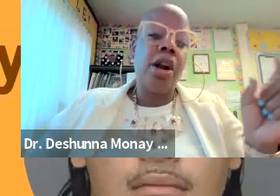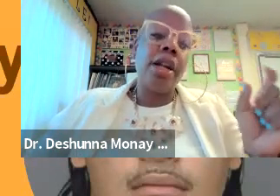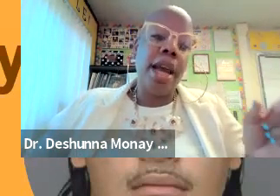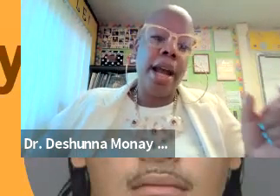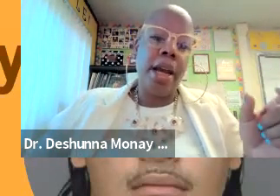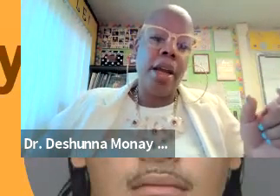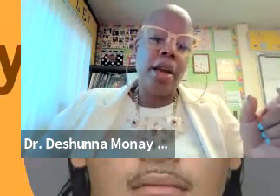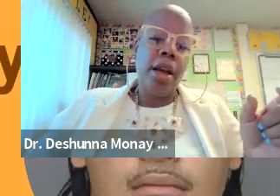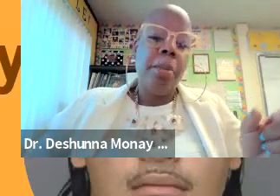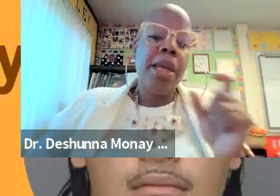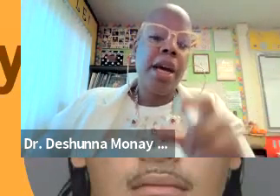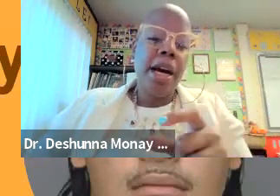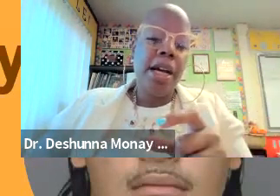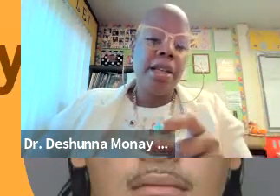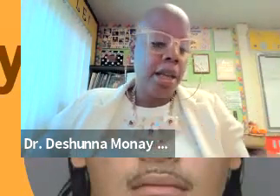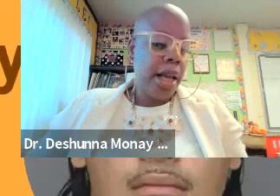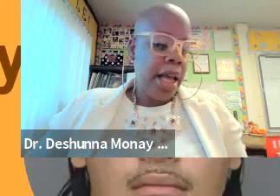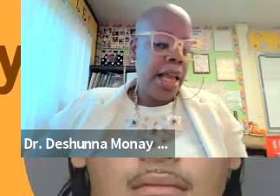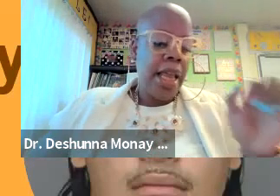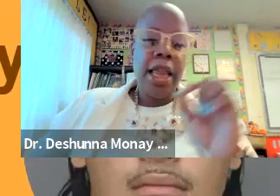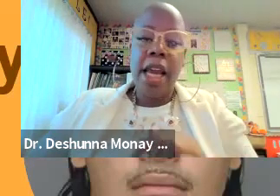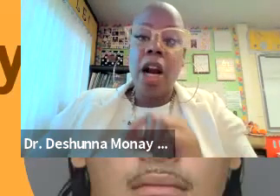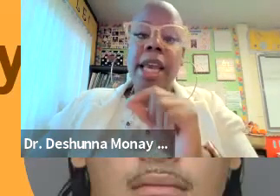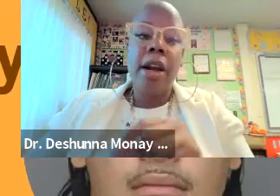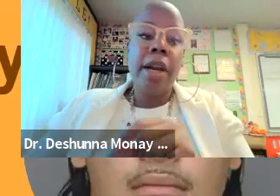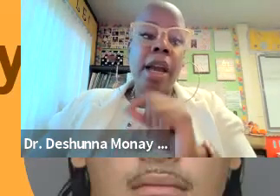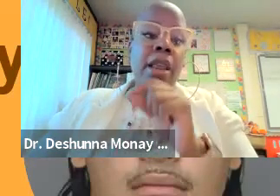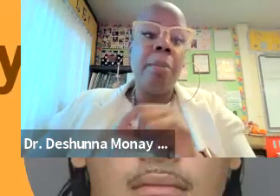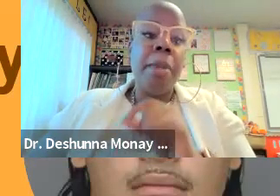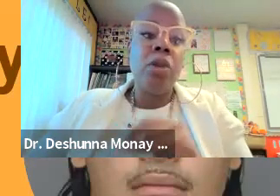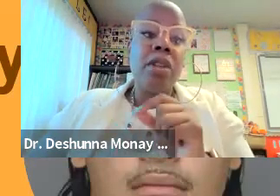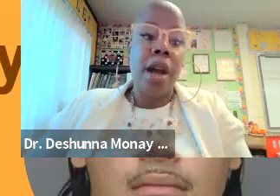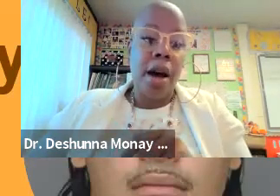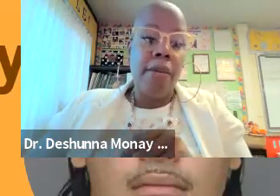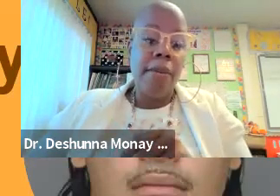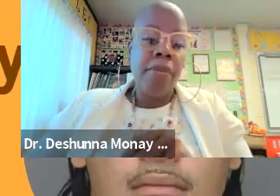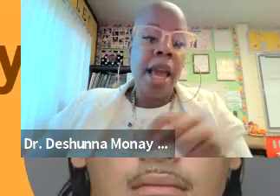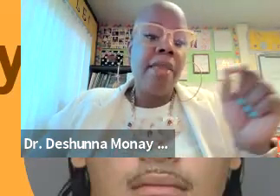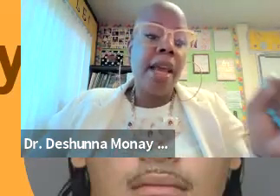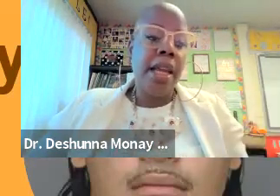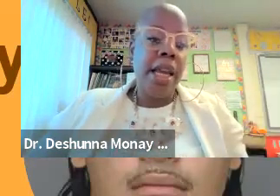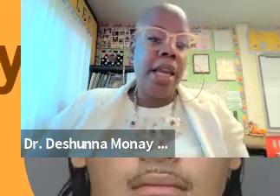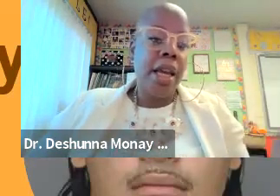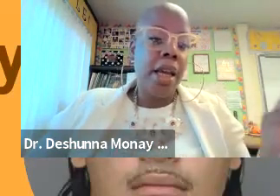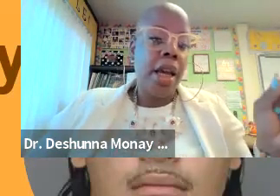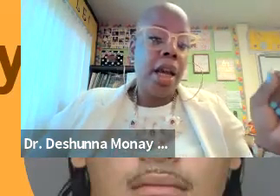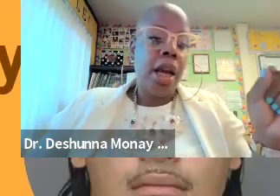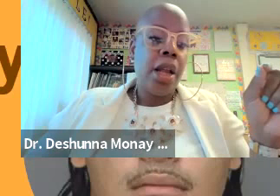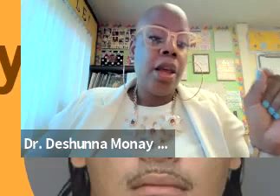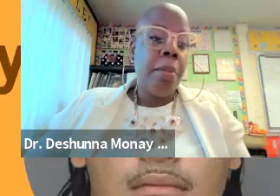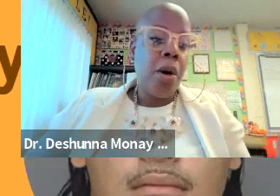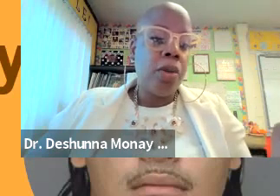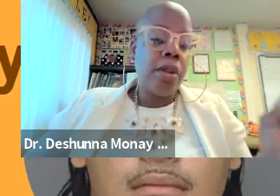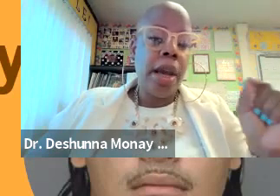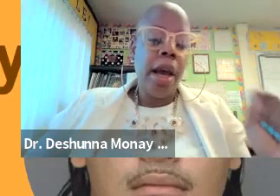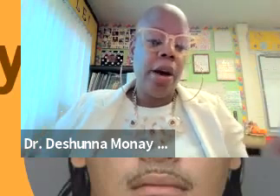see in our data, because they are carrying the most stuff and they need